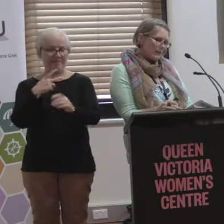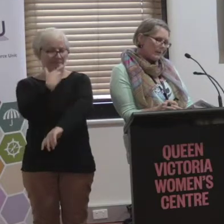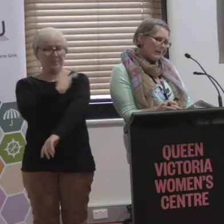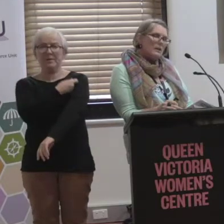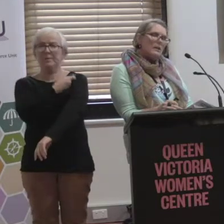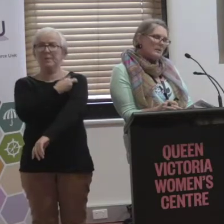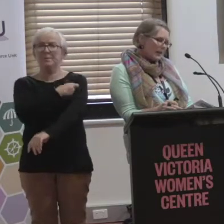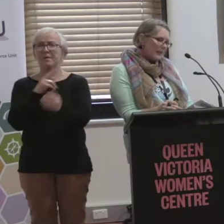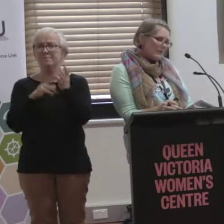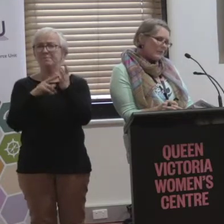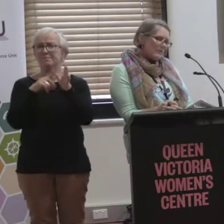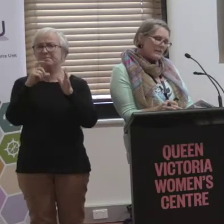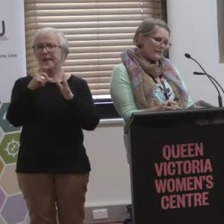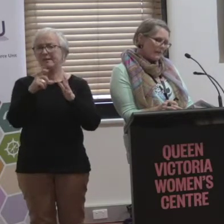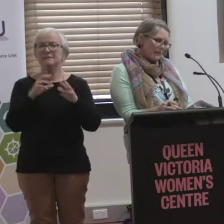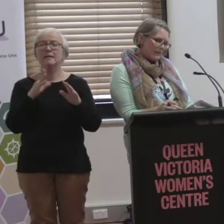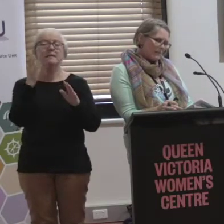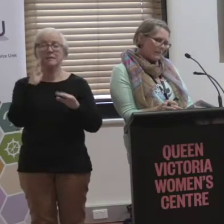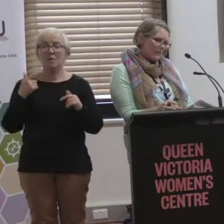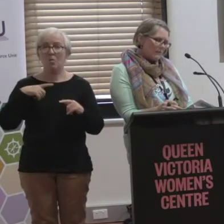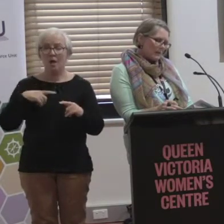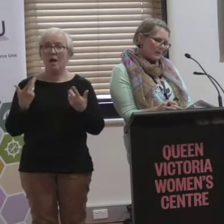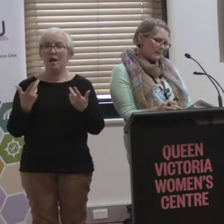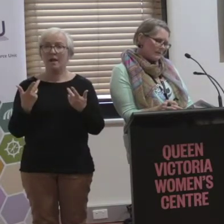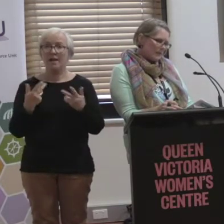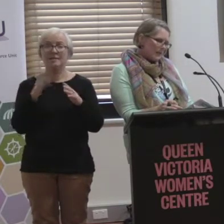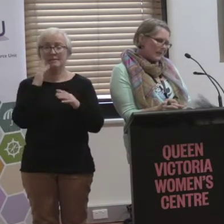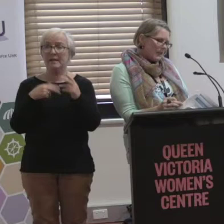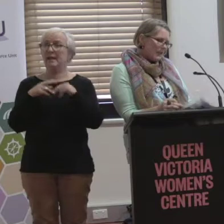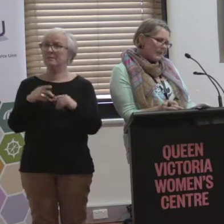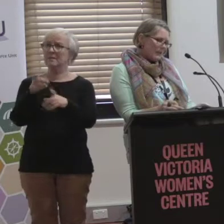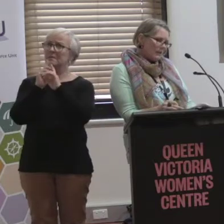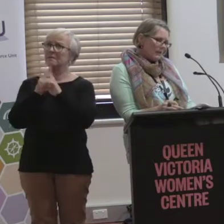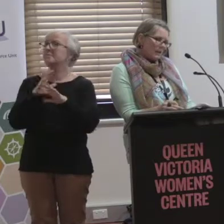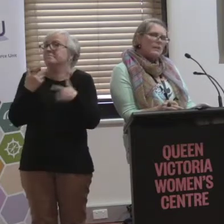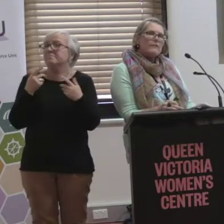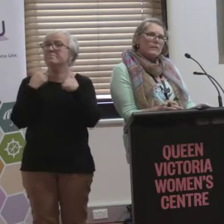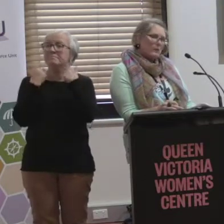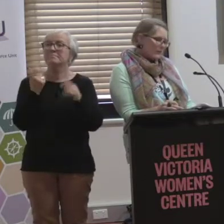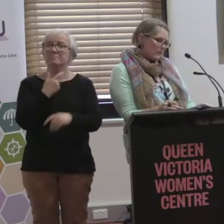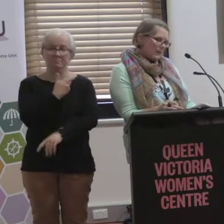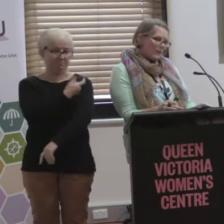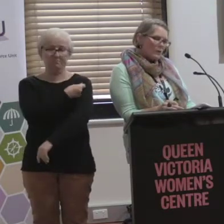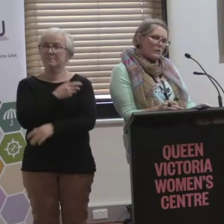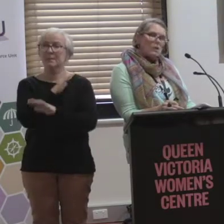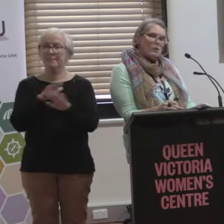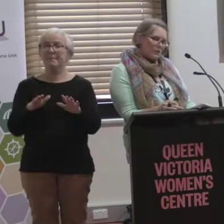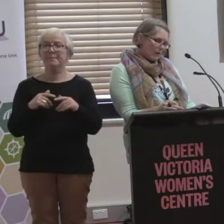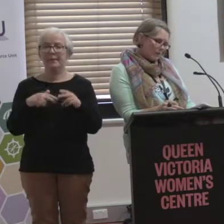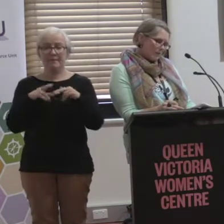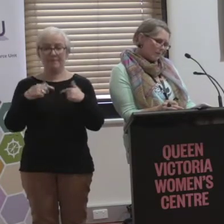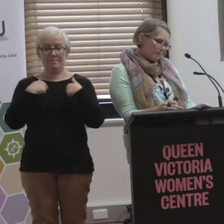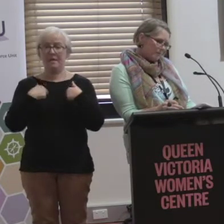purpose whatsoever, regardless of the reason for the vaccination being recommended, including if that was to mean I could no